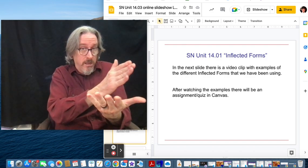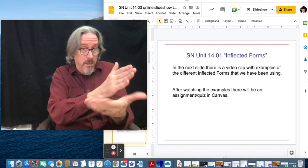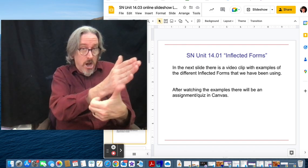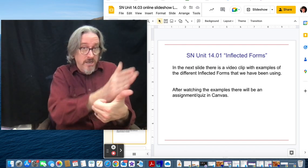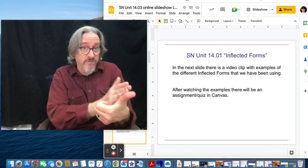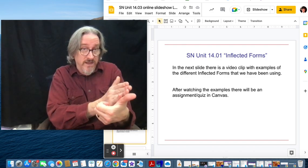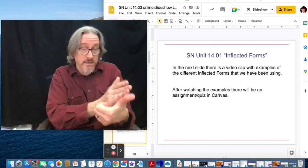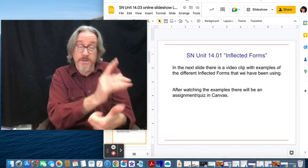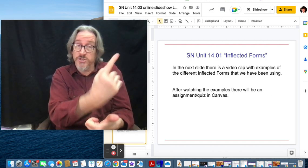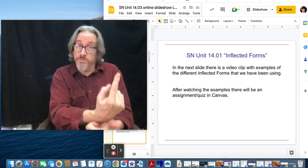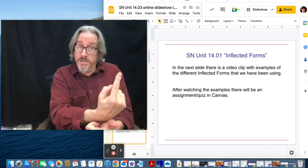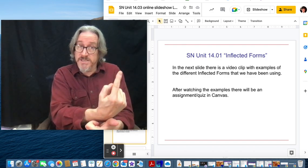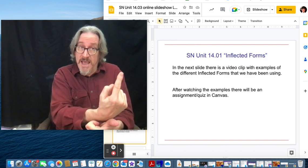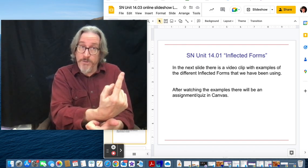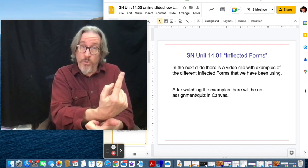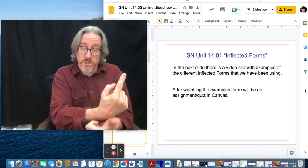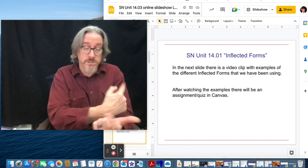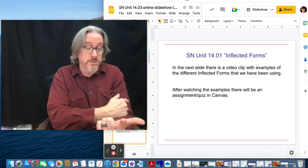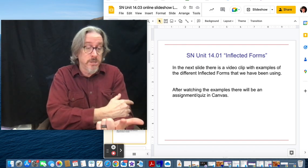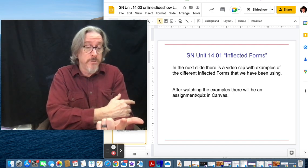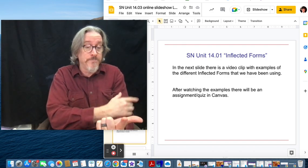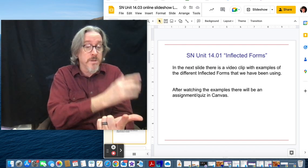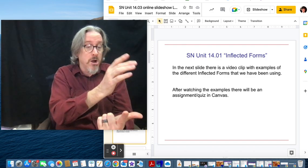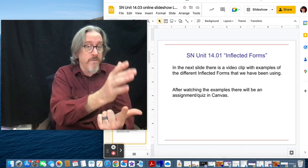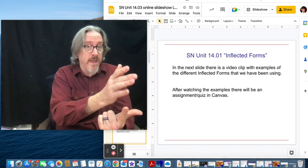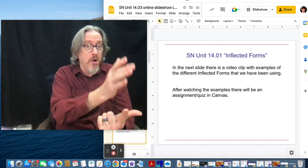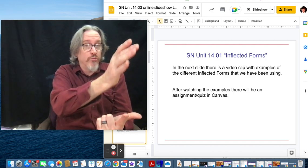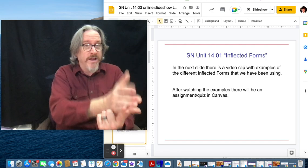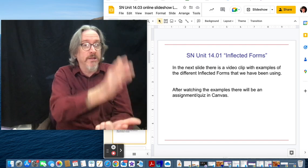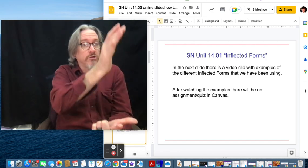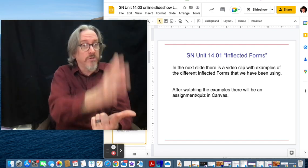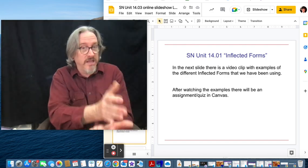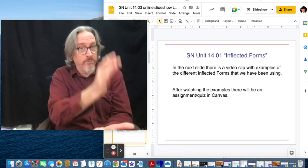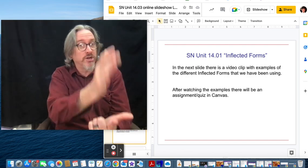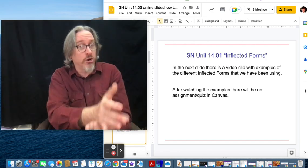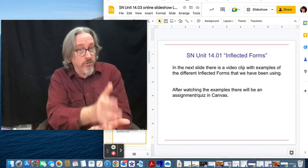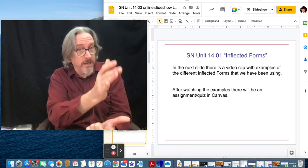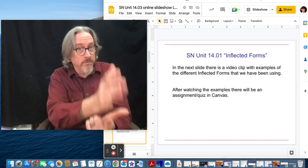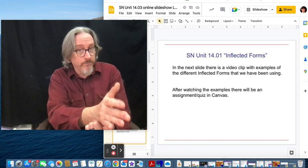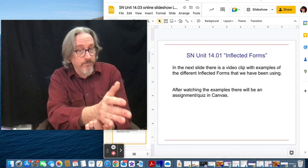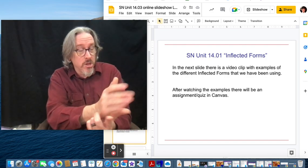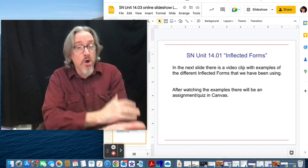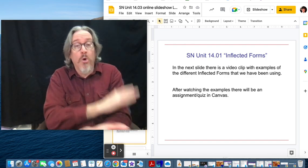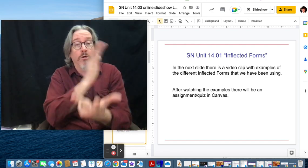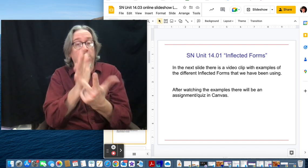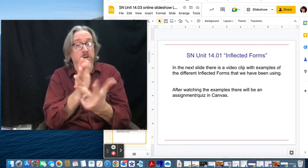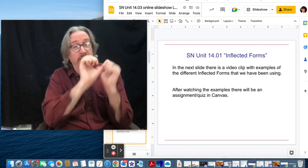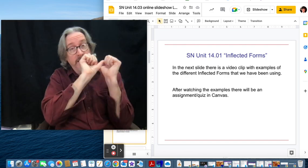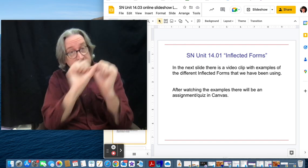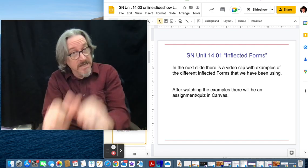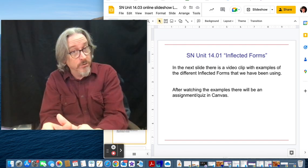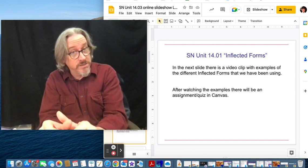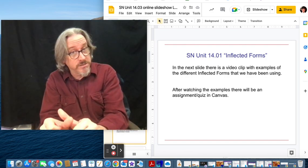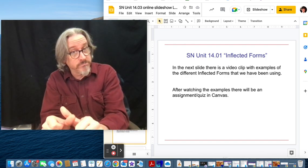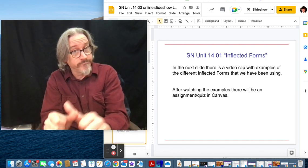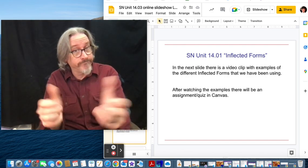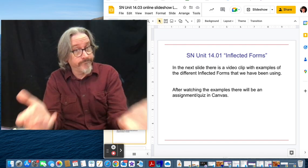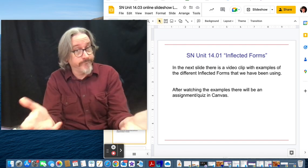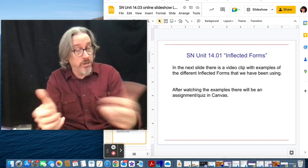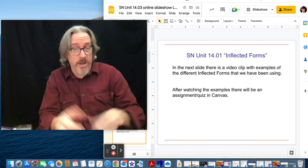they uninflected, which means they happen once? Are they regularly recurring, or are they